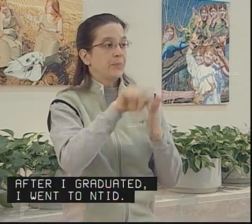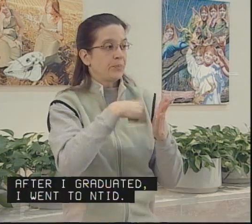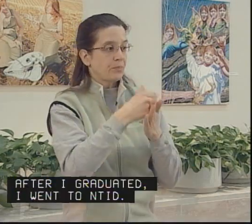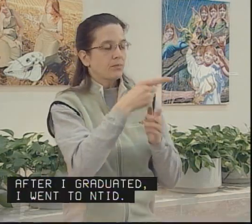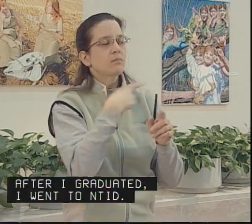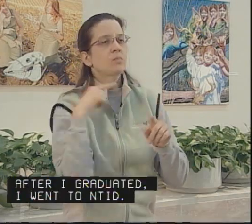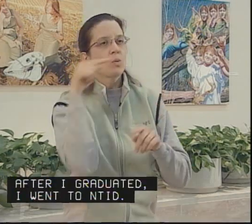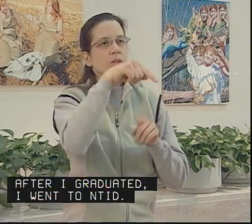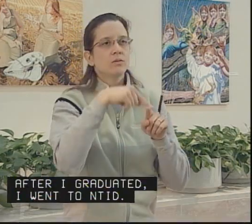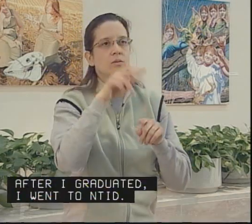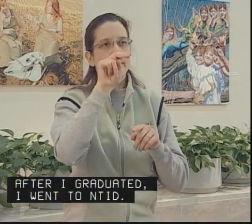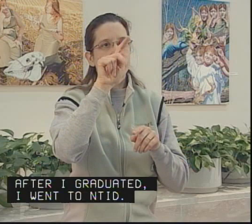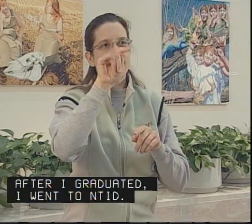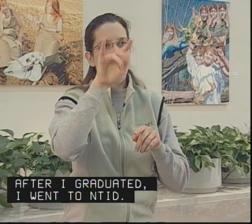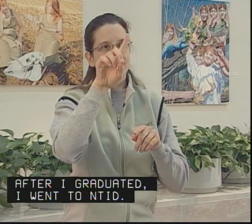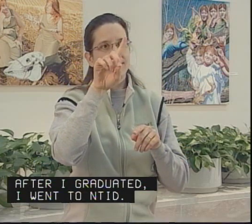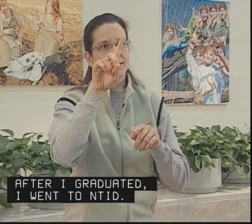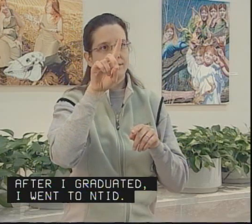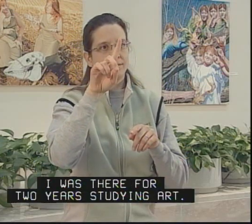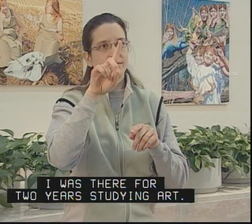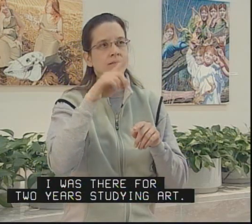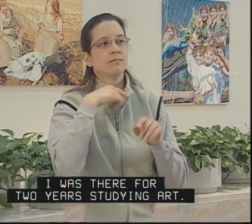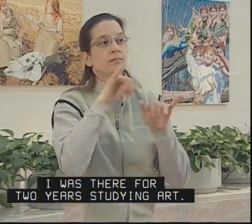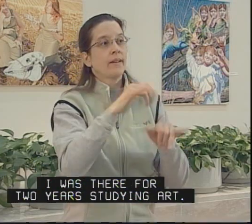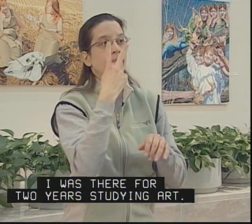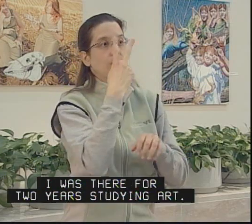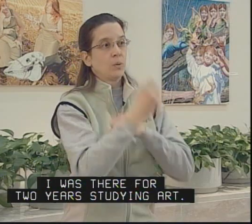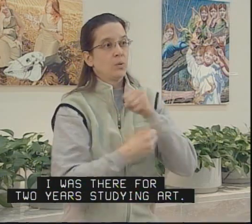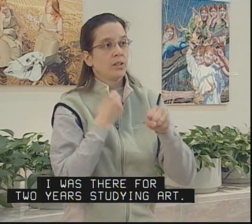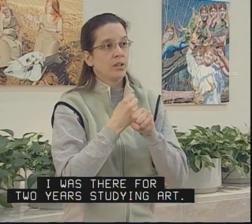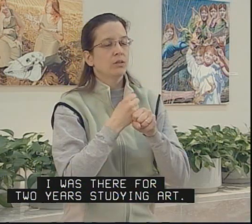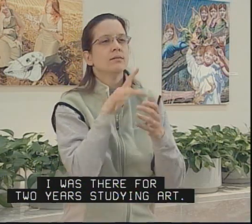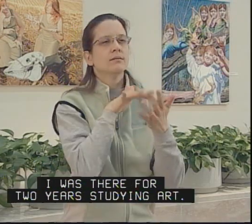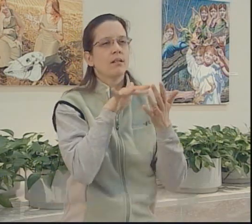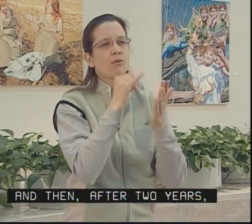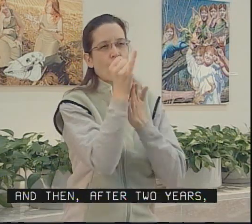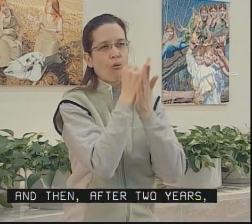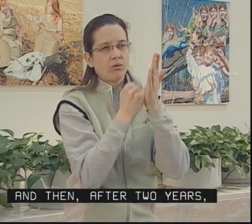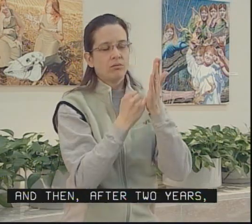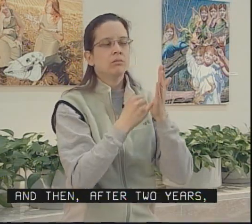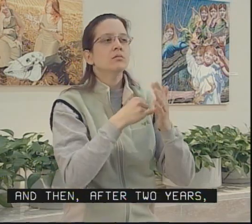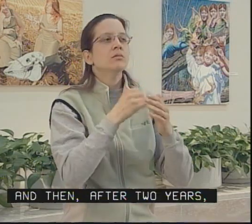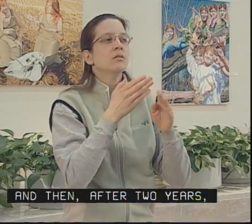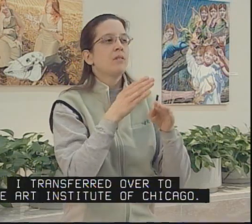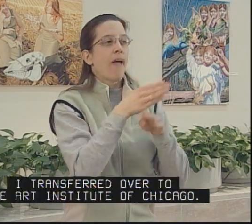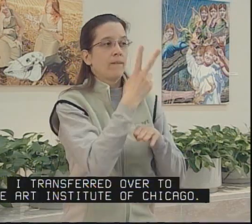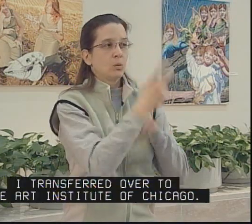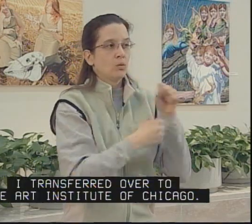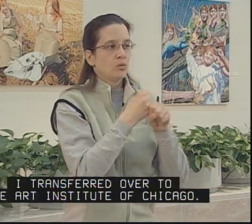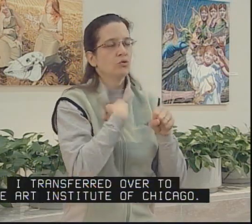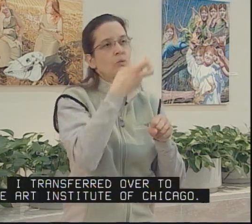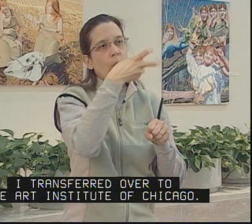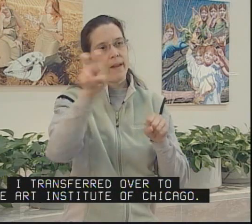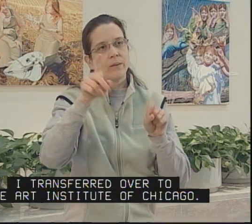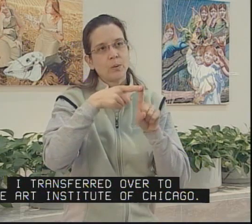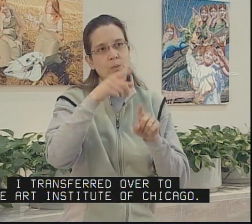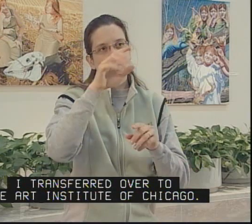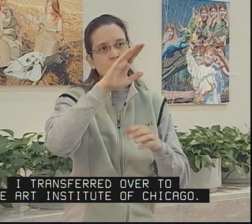I graduated, I went to NTID. I was there for 2 years studying art. And then after 2 years, I transferred over to the Art Institute of